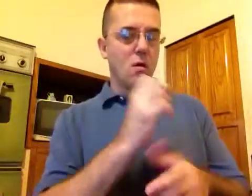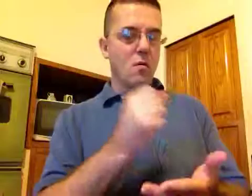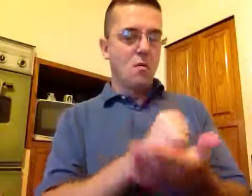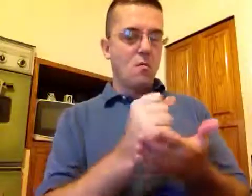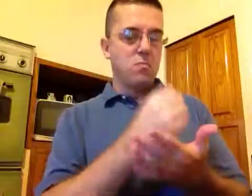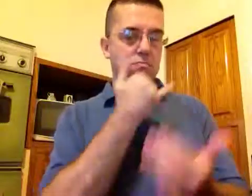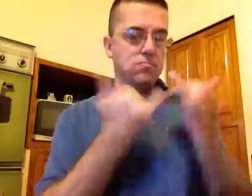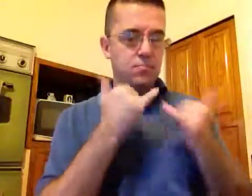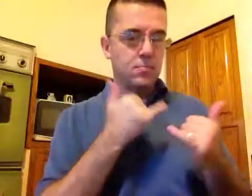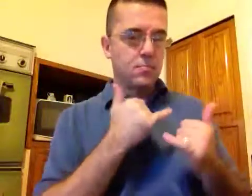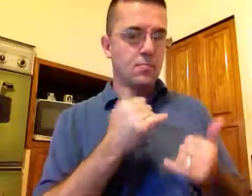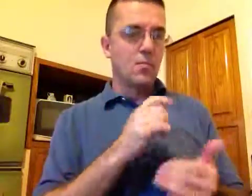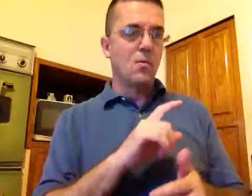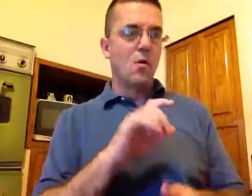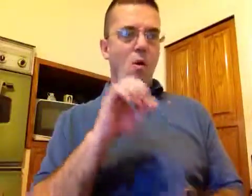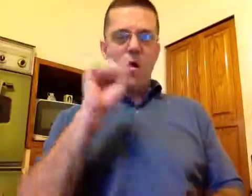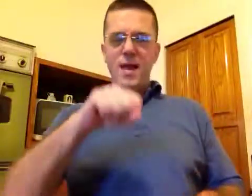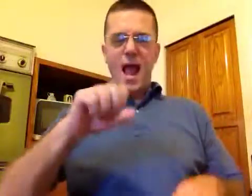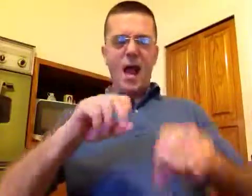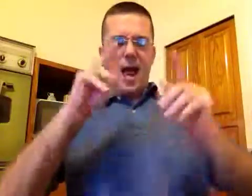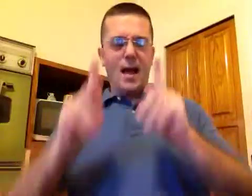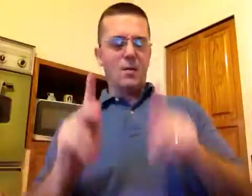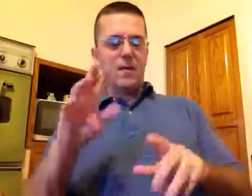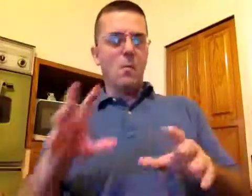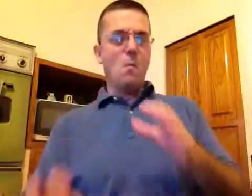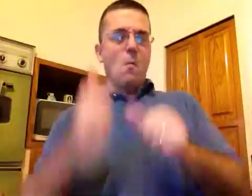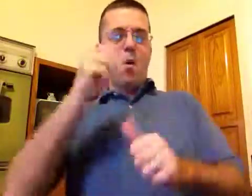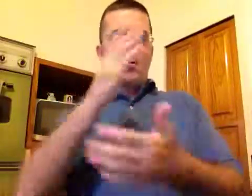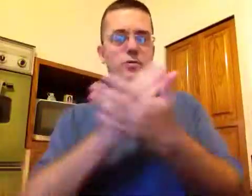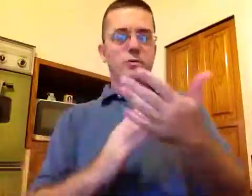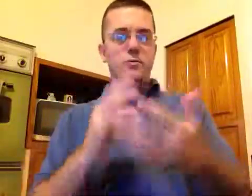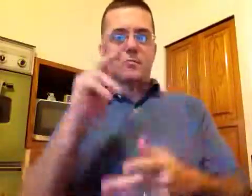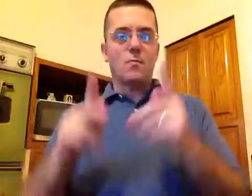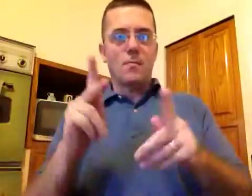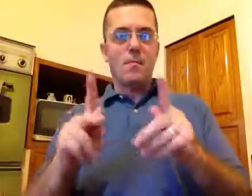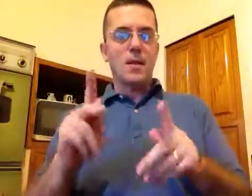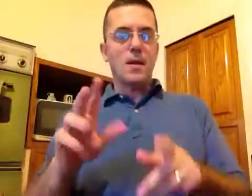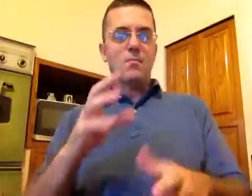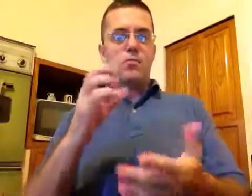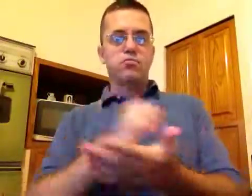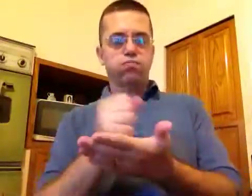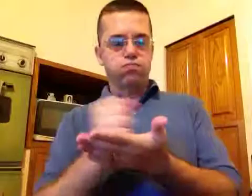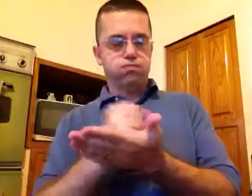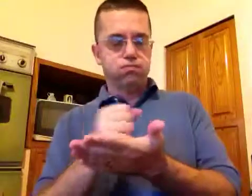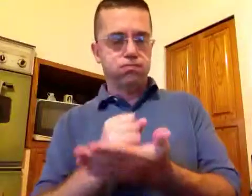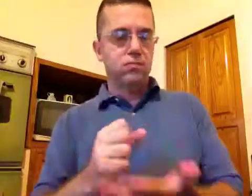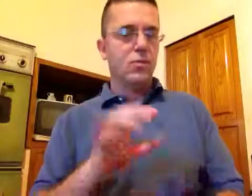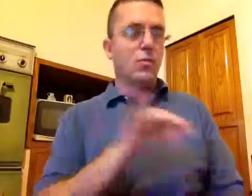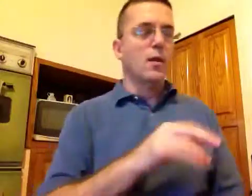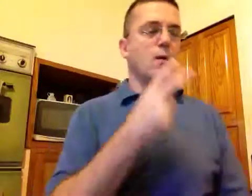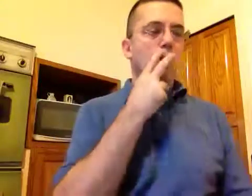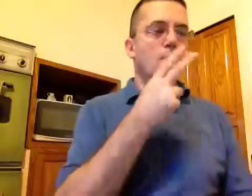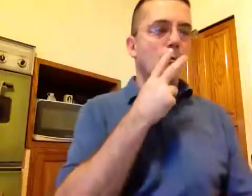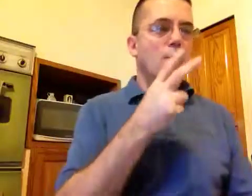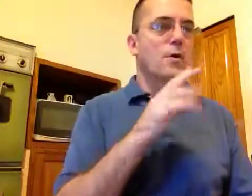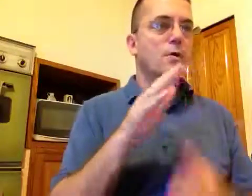whole industry of this. It's most of America is screwed up on these things. They're the cigarette of the